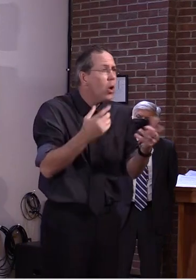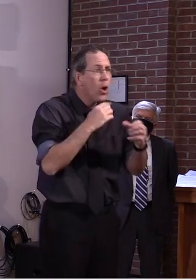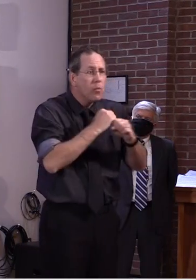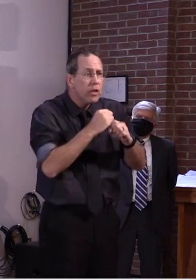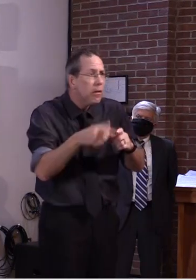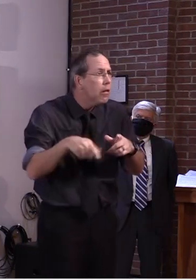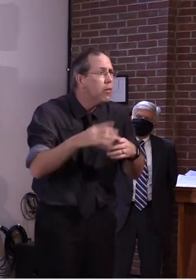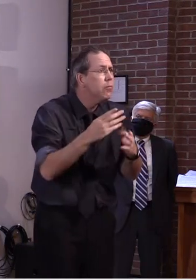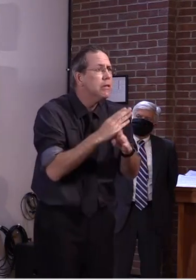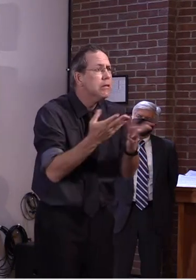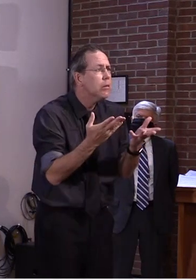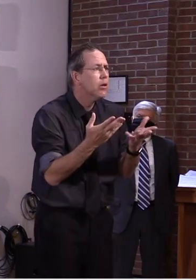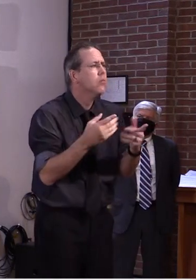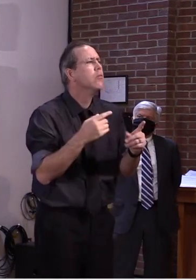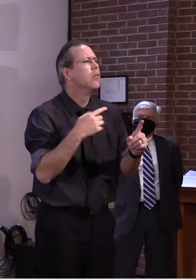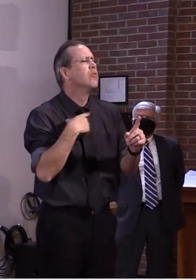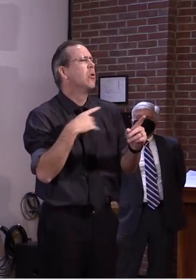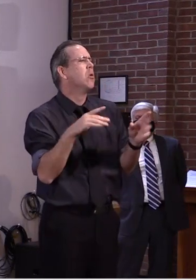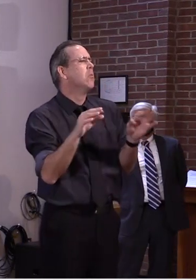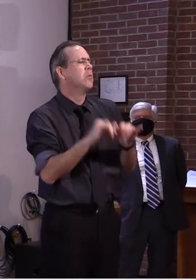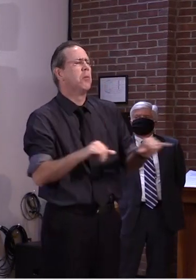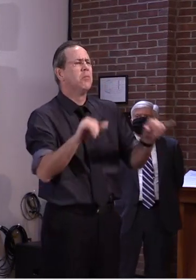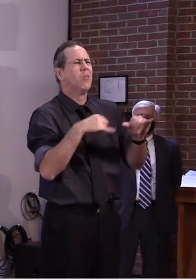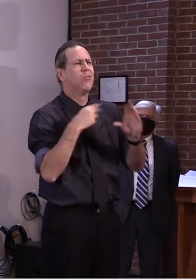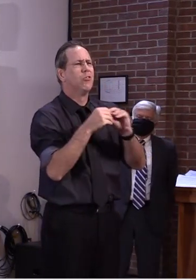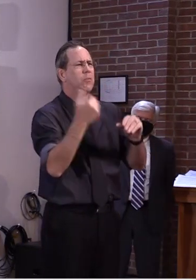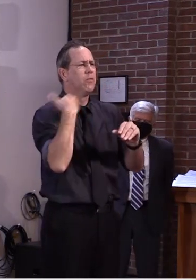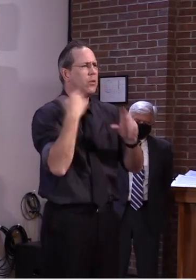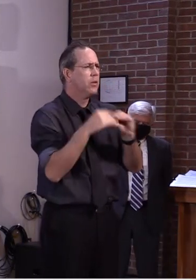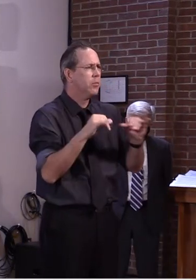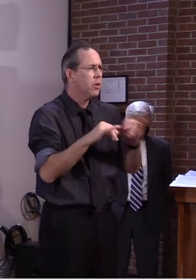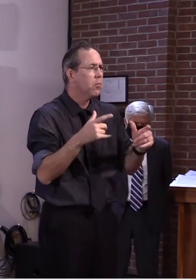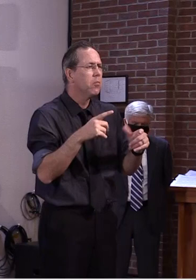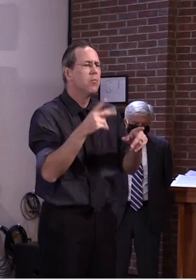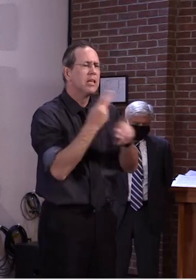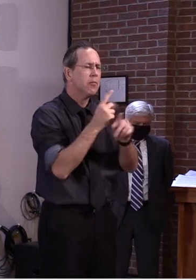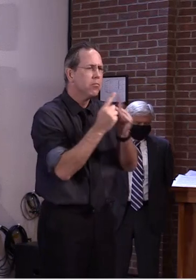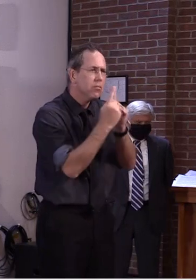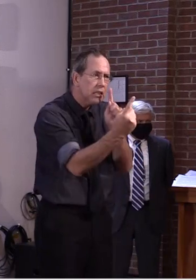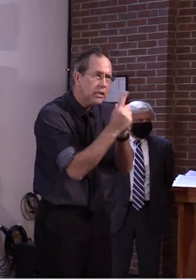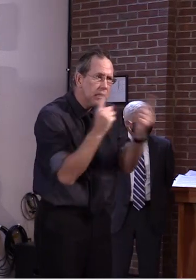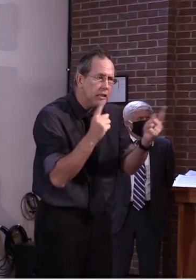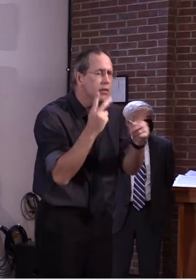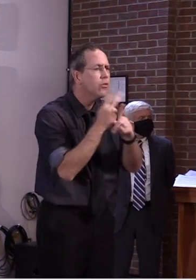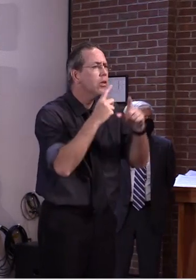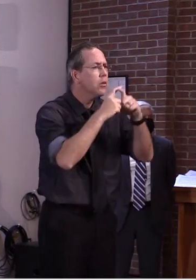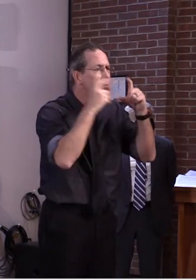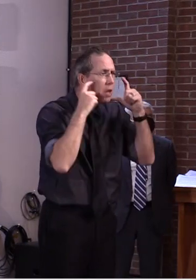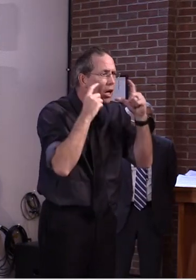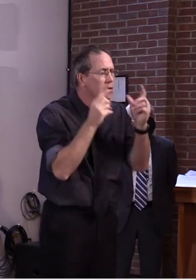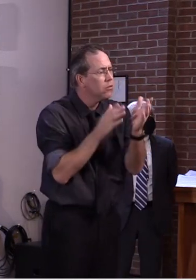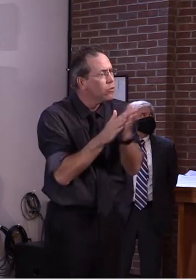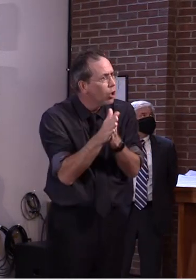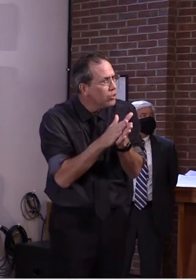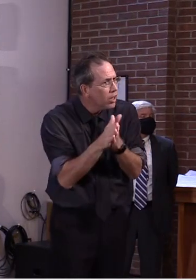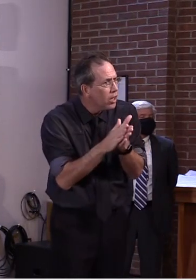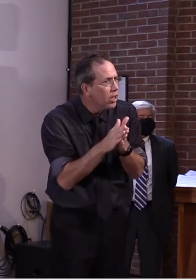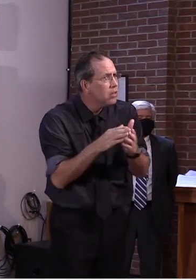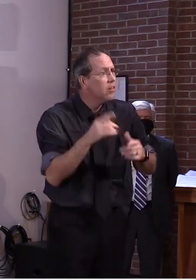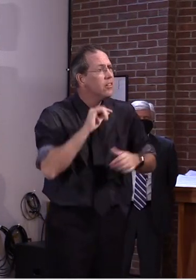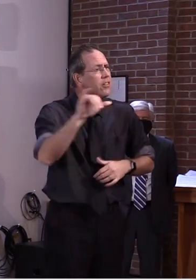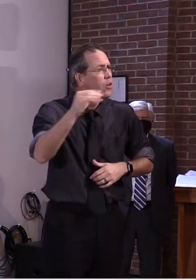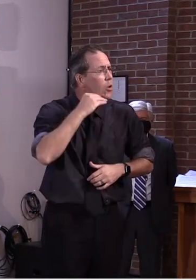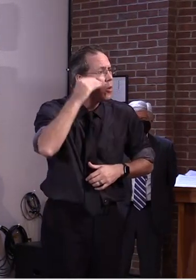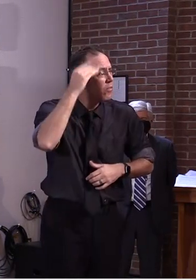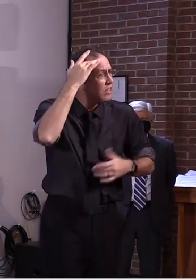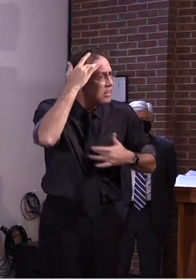key prevention practices: wearing a mask, keeping a distance of 6 feet from others, avoiding